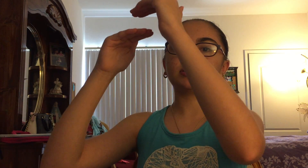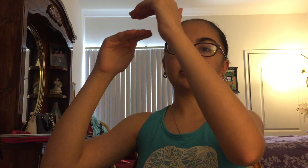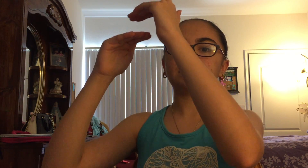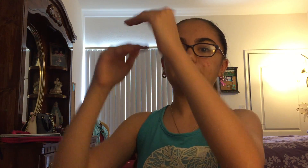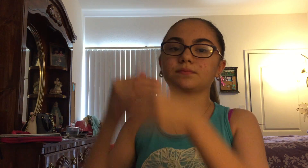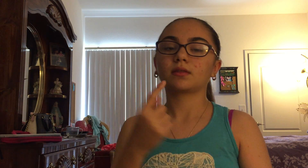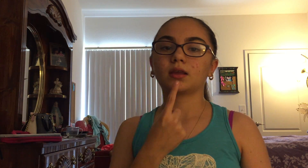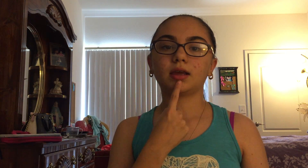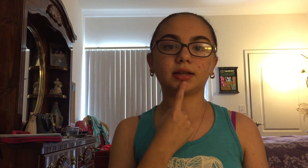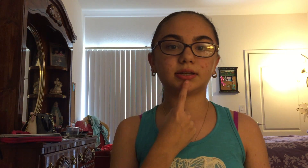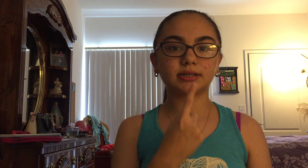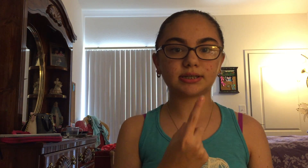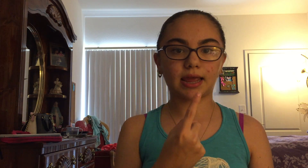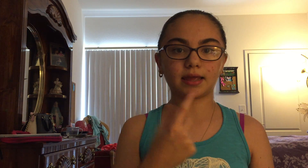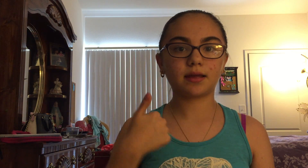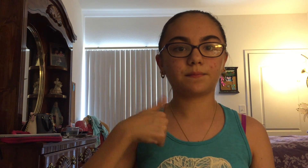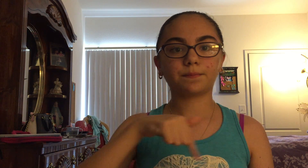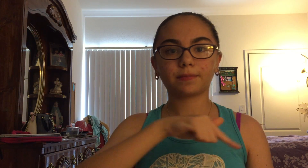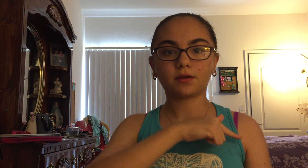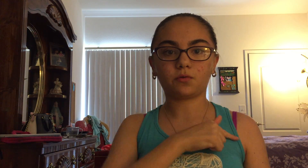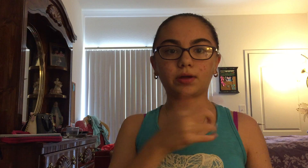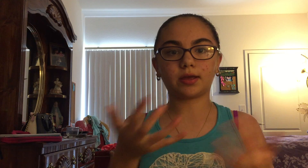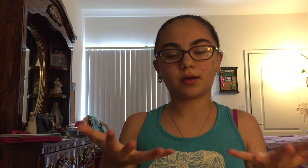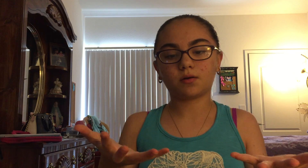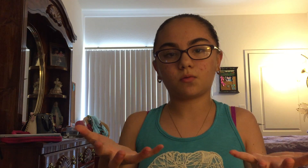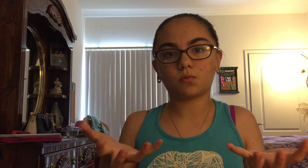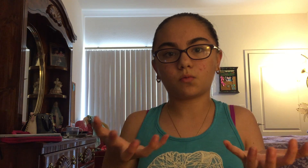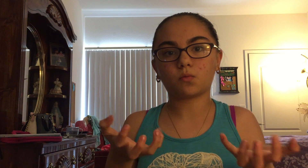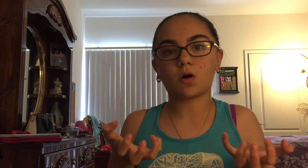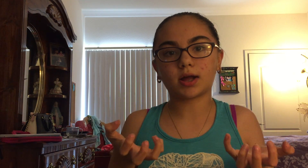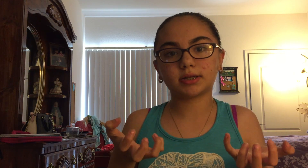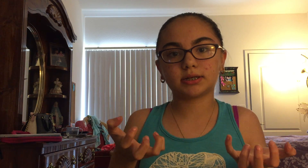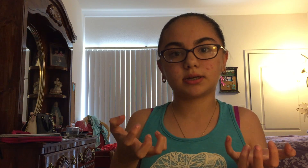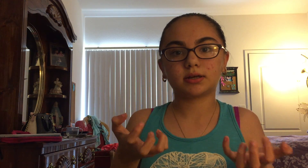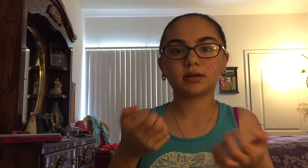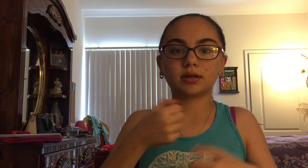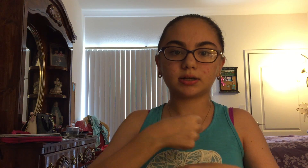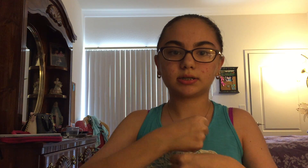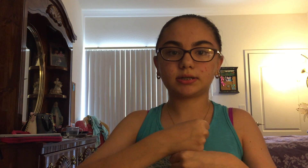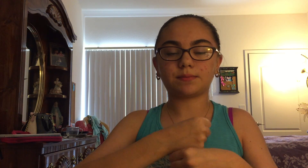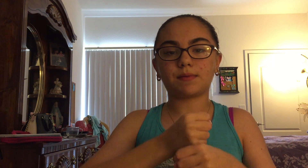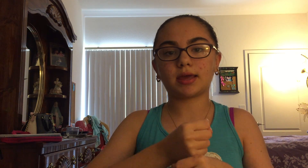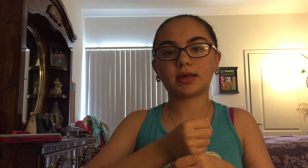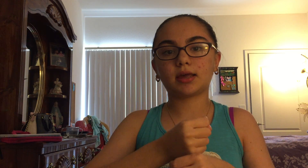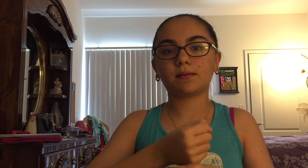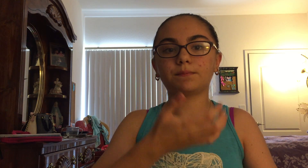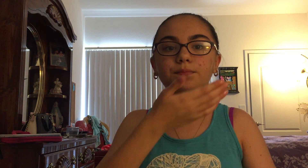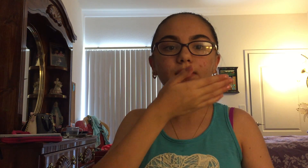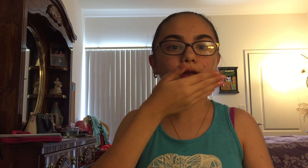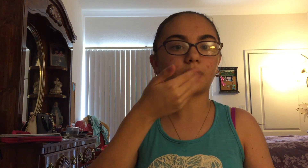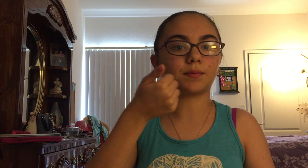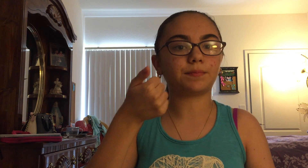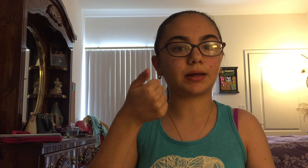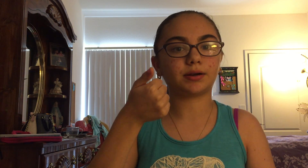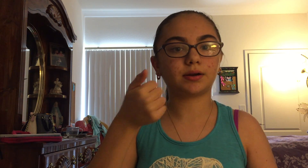and to say we want to make it a better